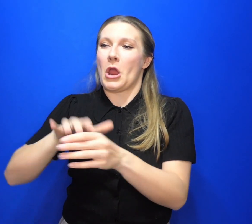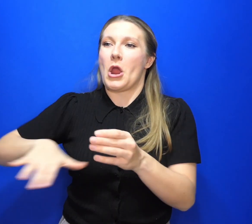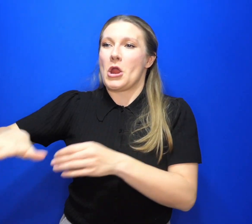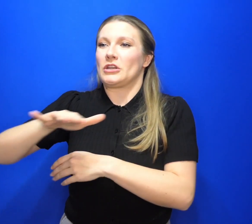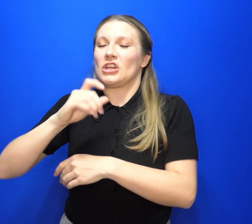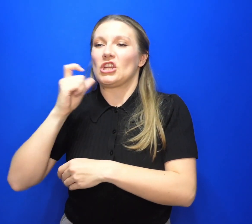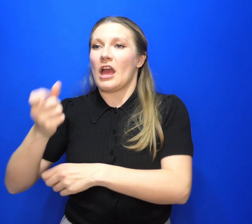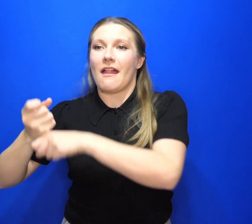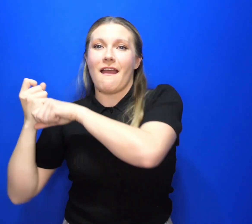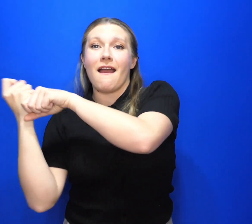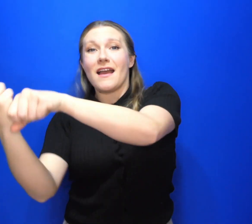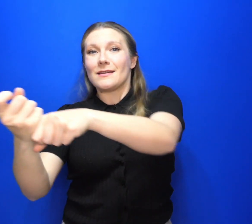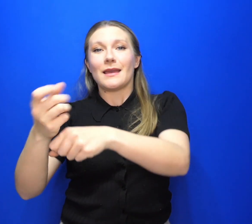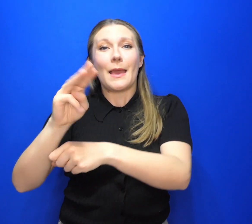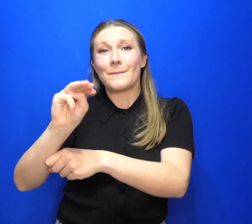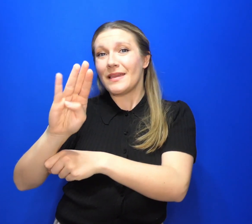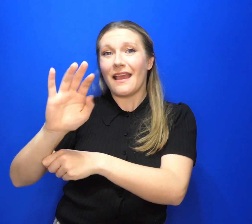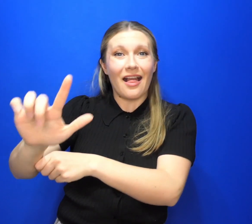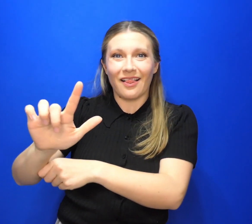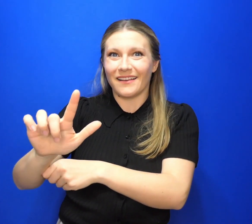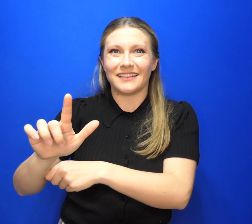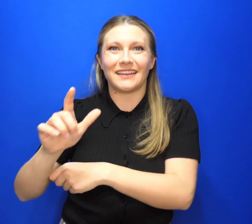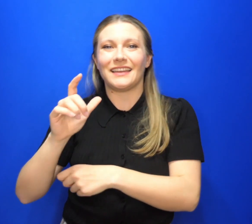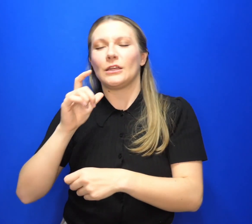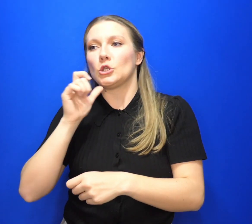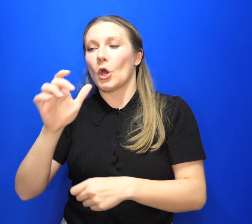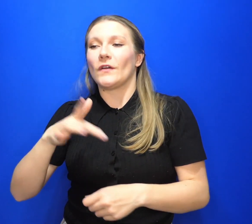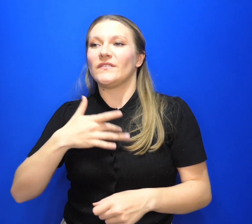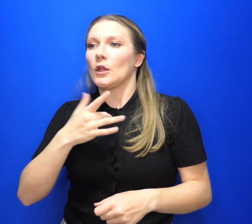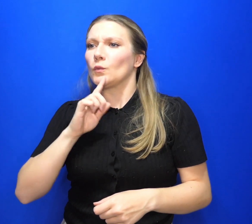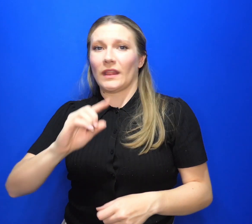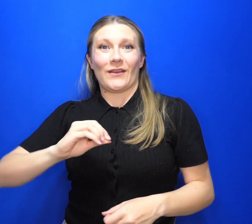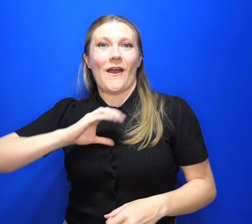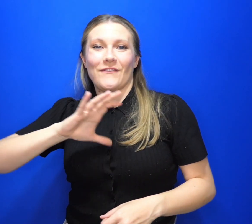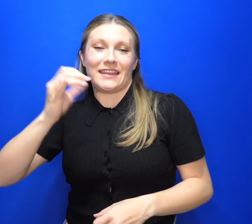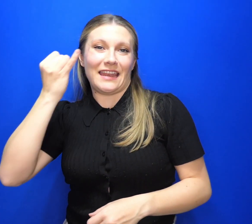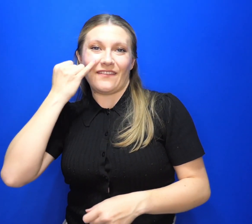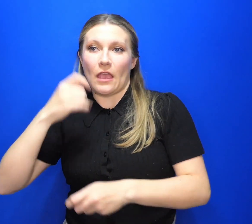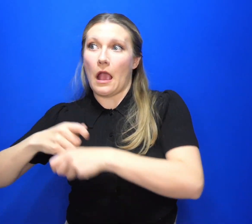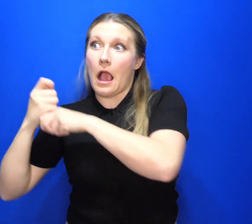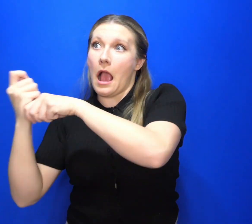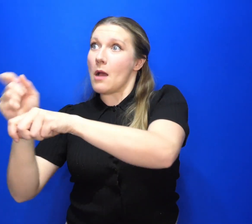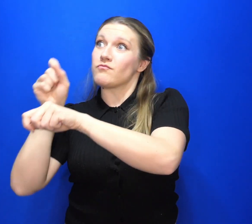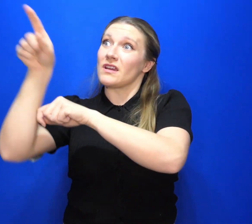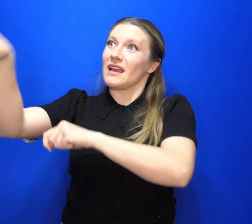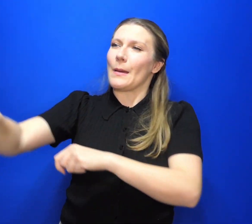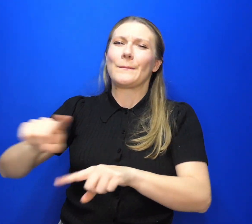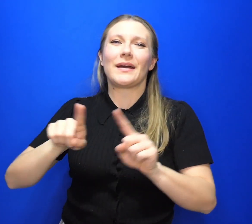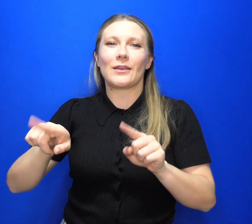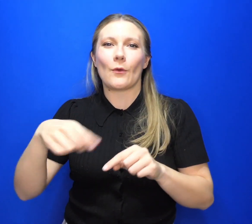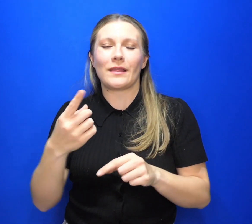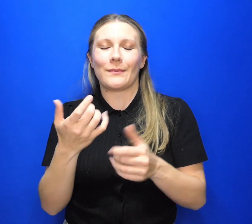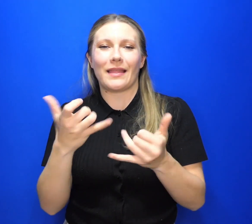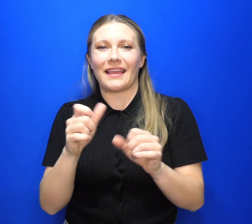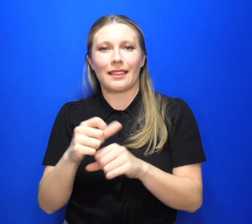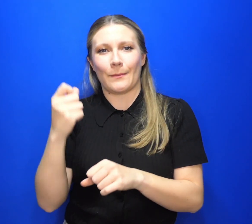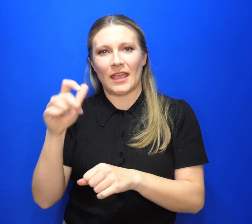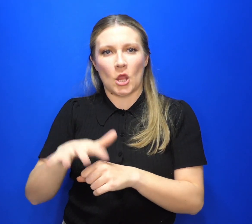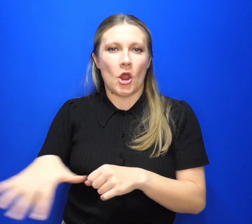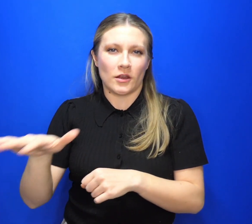Don't get too crazy when you put the ball over the hedge line. You know what I mean? Just say, okay. And to me, it's all experiences. I mean, I don't know how many